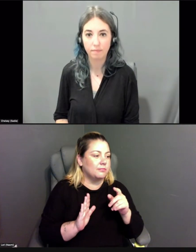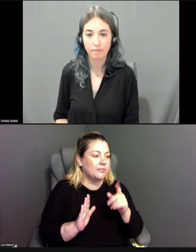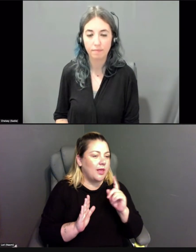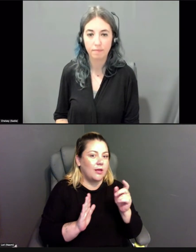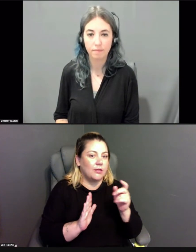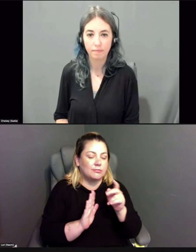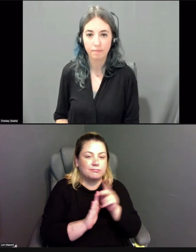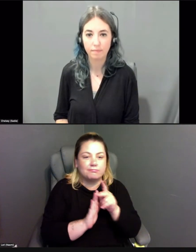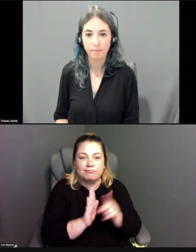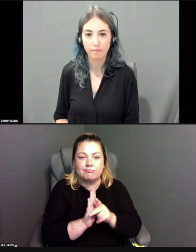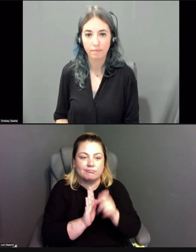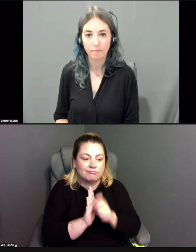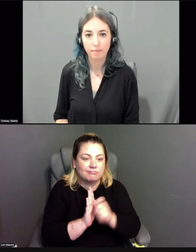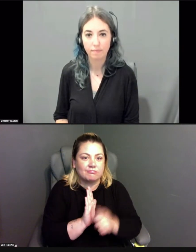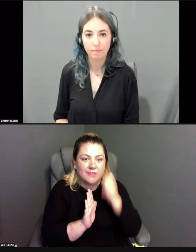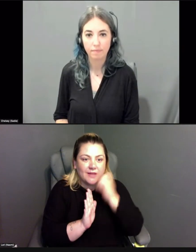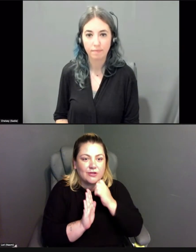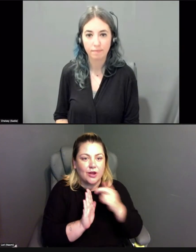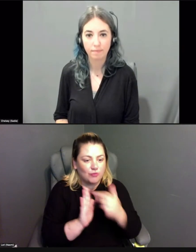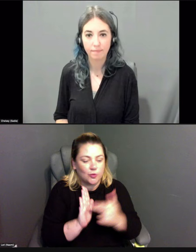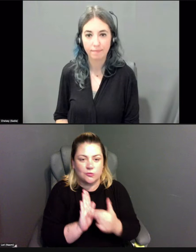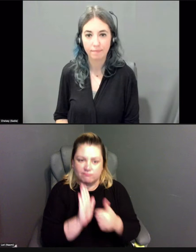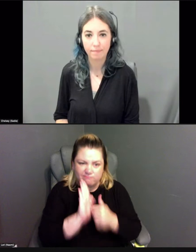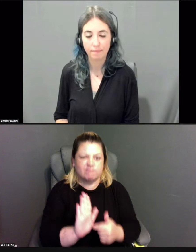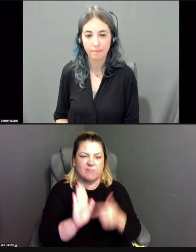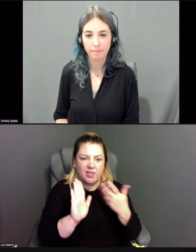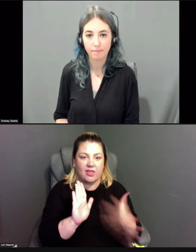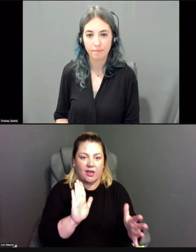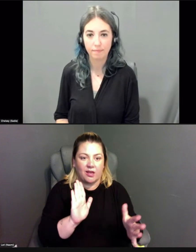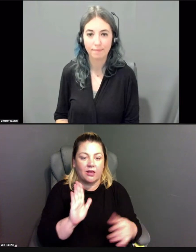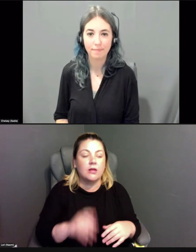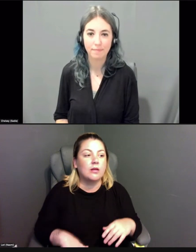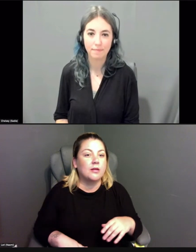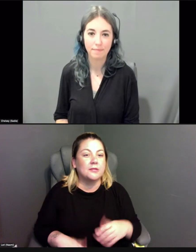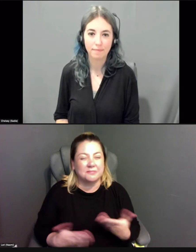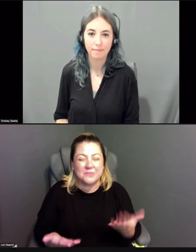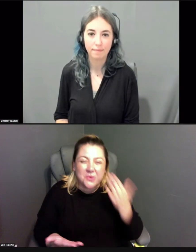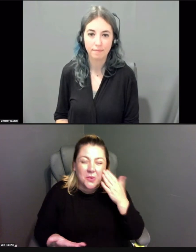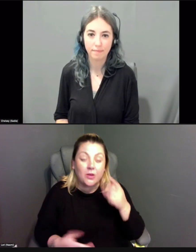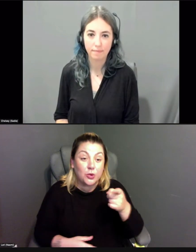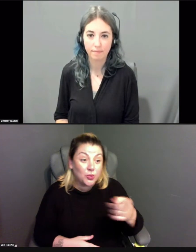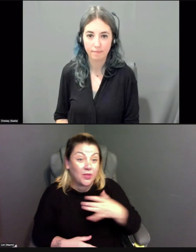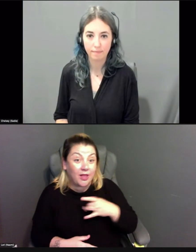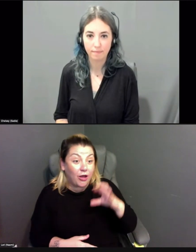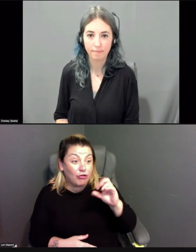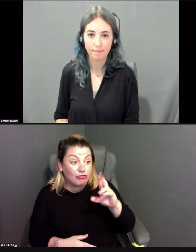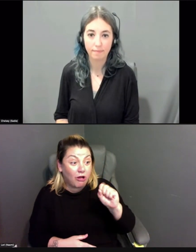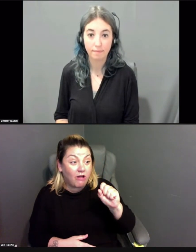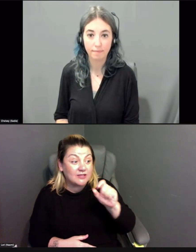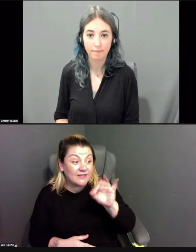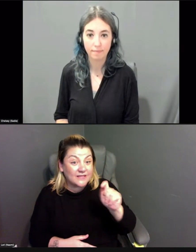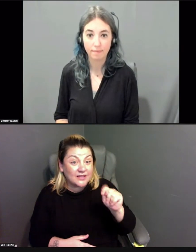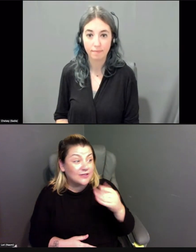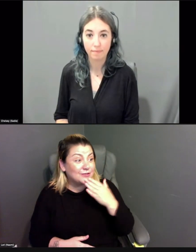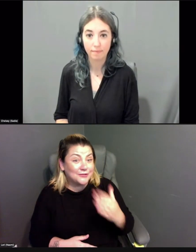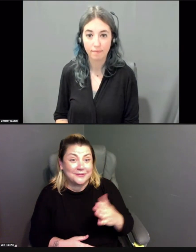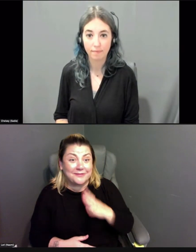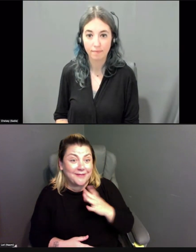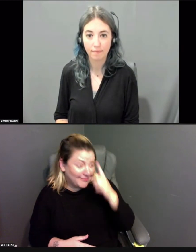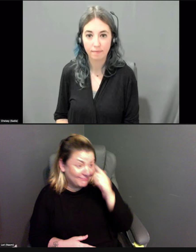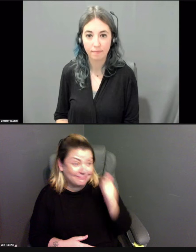okay, so you like CrossFit. I am so glad that you found something you like and that you want to do. Enjoy that. Nobody's saying you shouldn't do